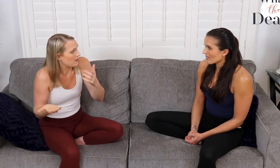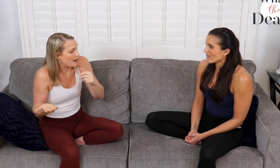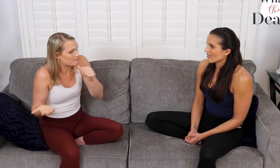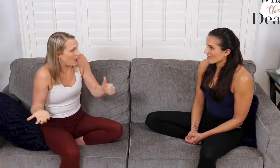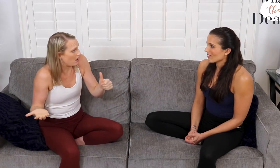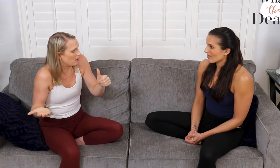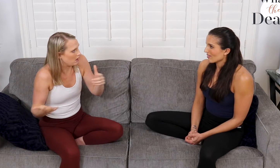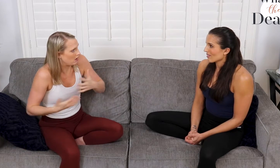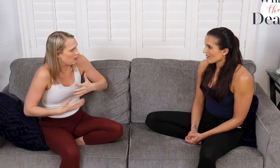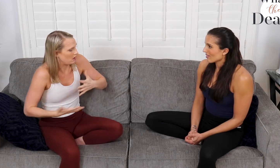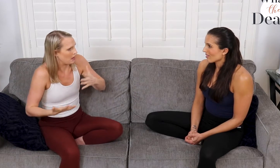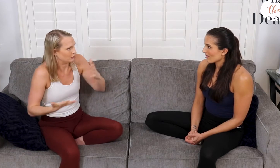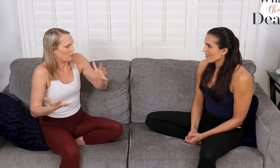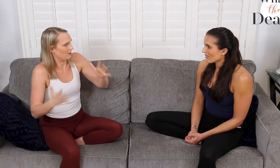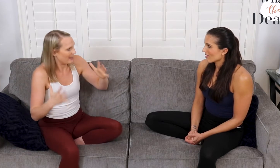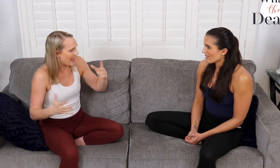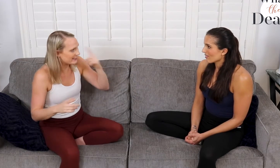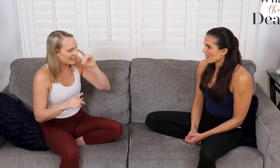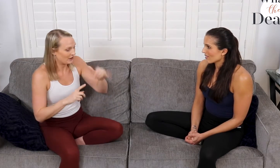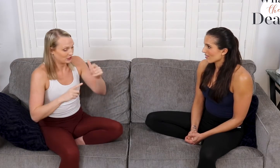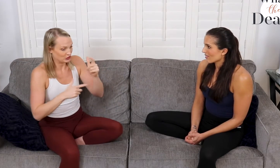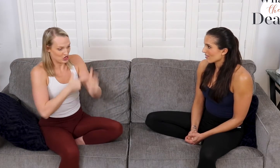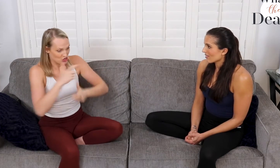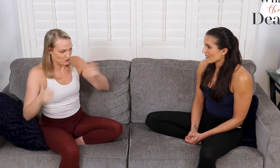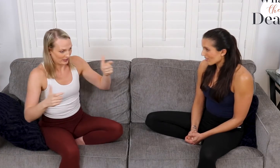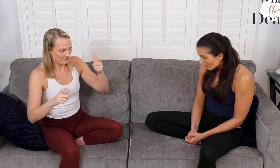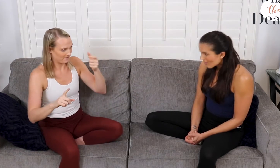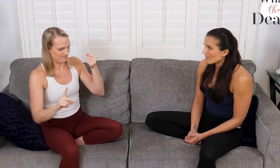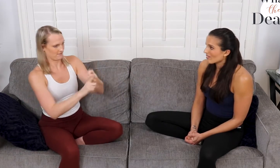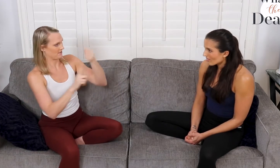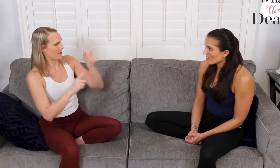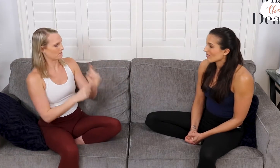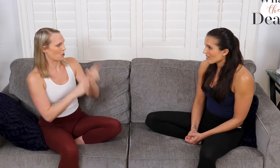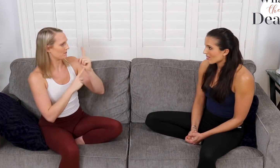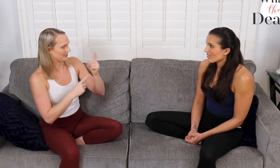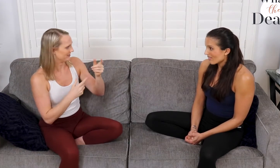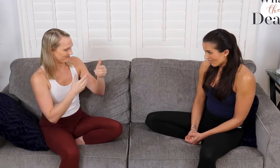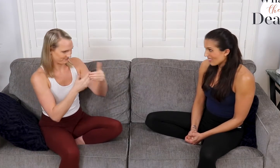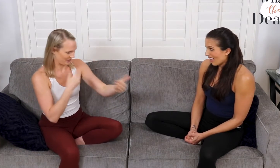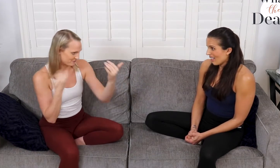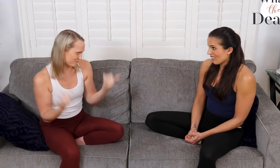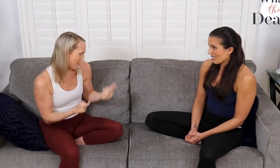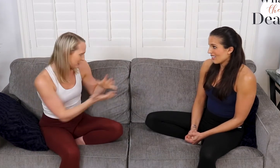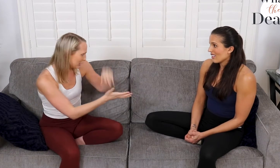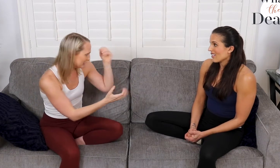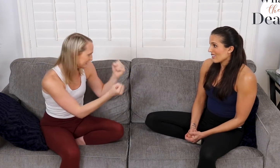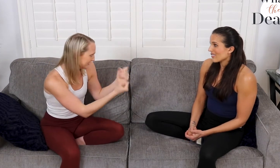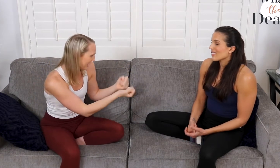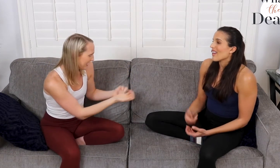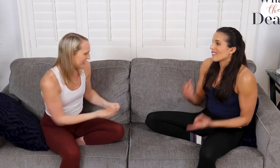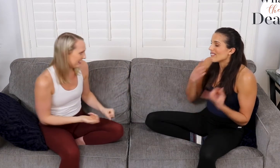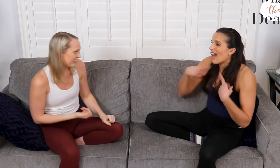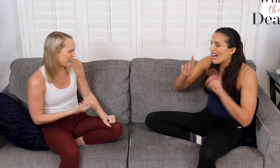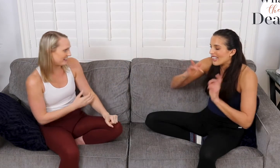that he couldn't really talk to me while he was driving. Plus, he didn't know sign language. He couldn't really gear to me and